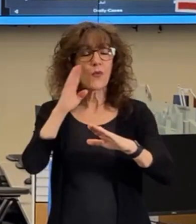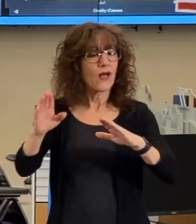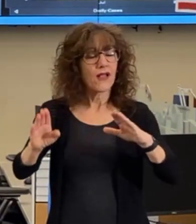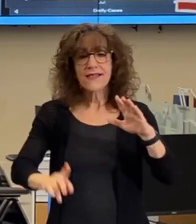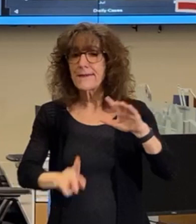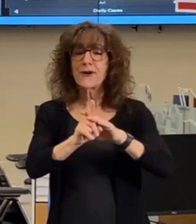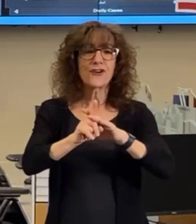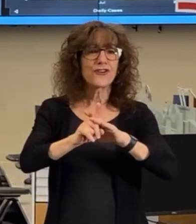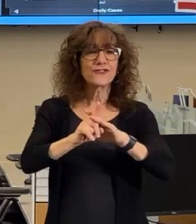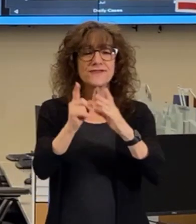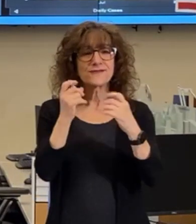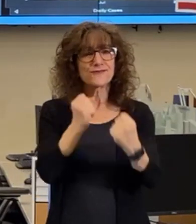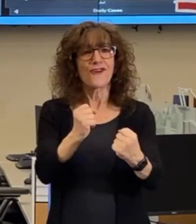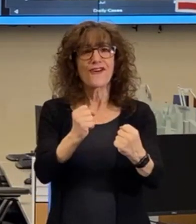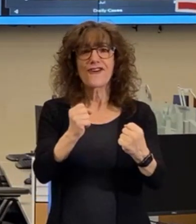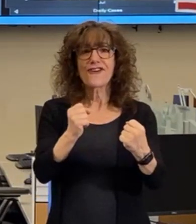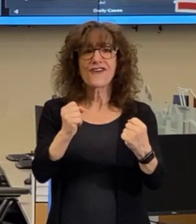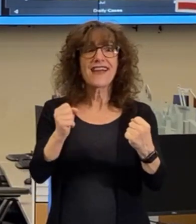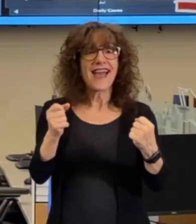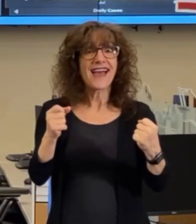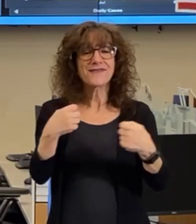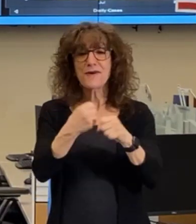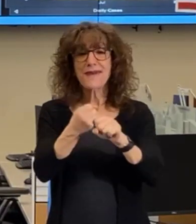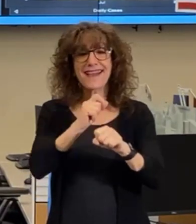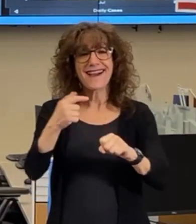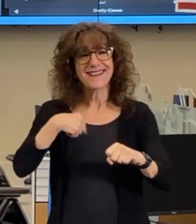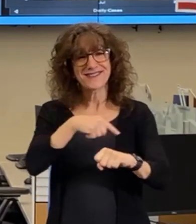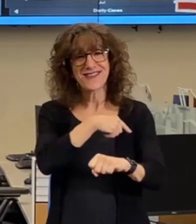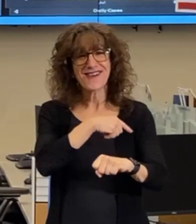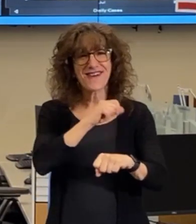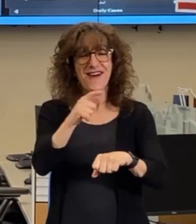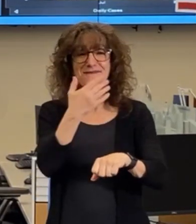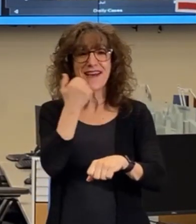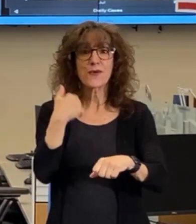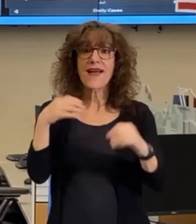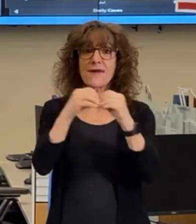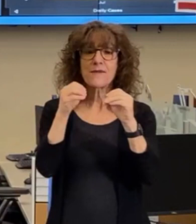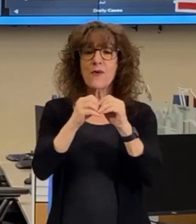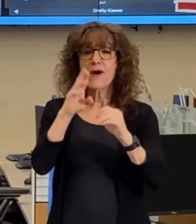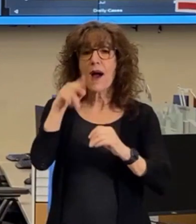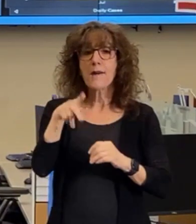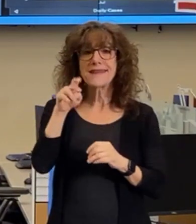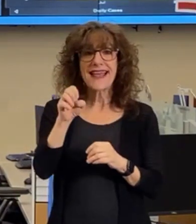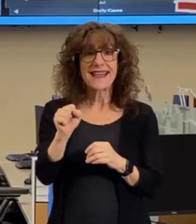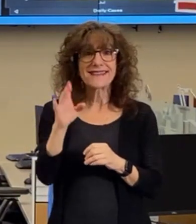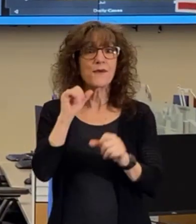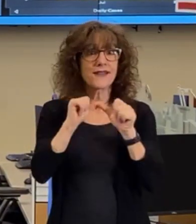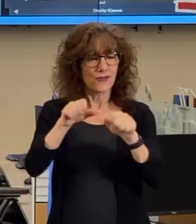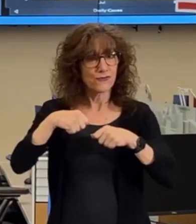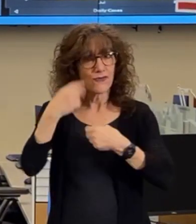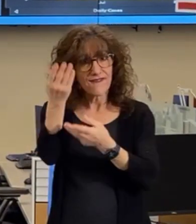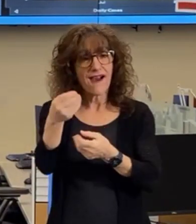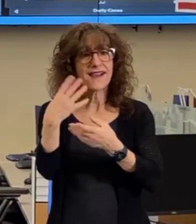this, and we will do so in a way that leaves us better off. So we have additional updates, and we'll continue to provide those